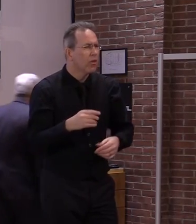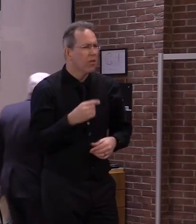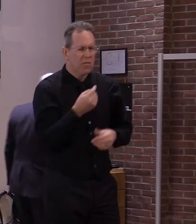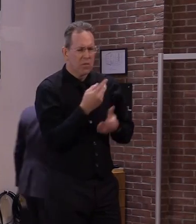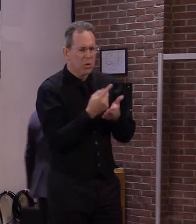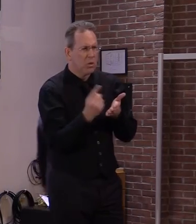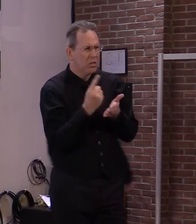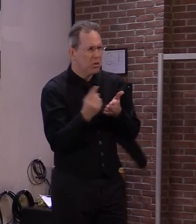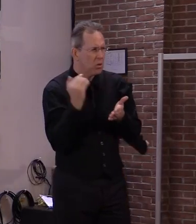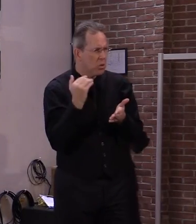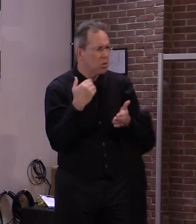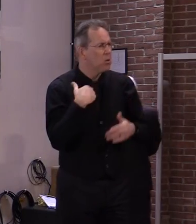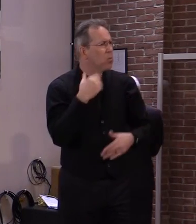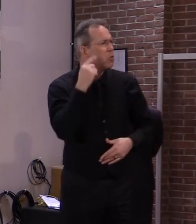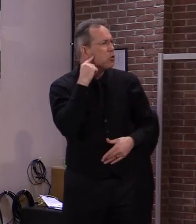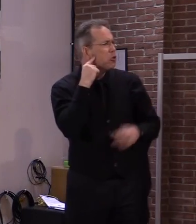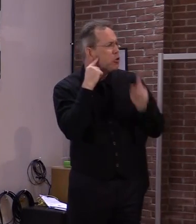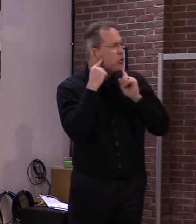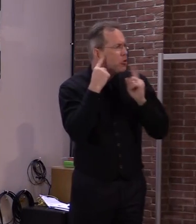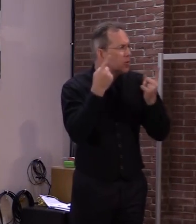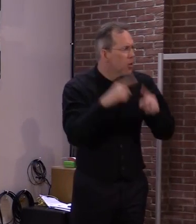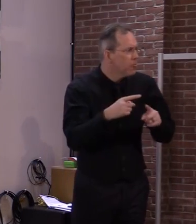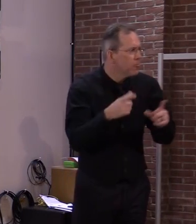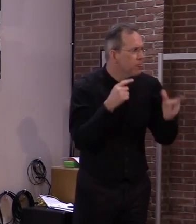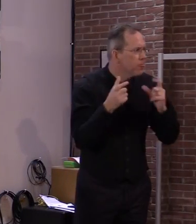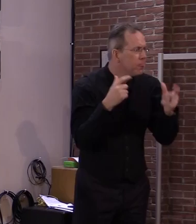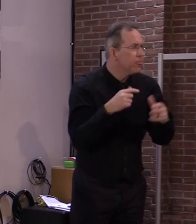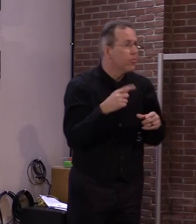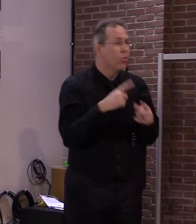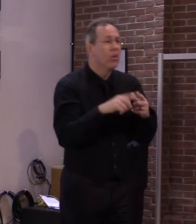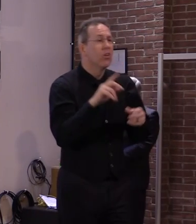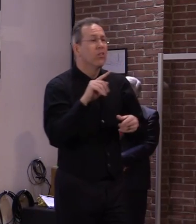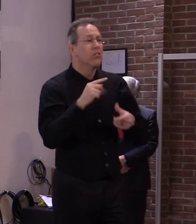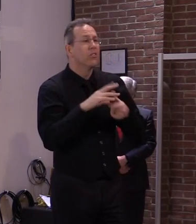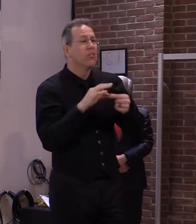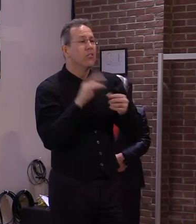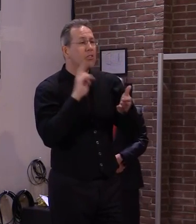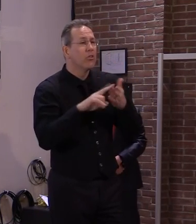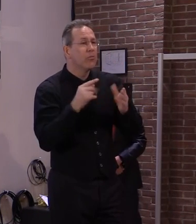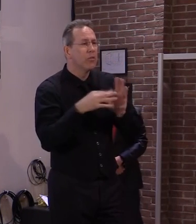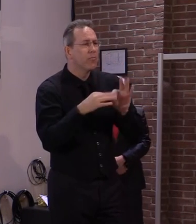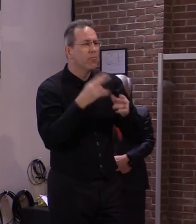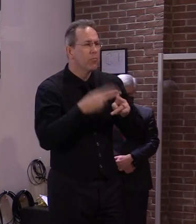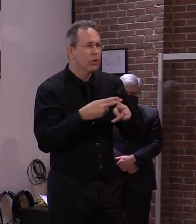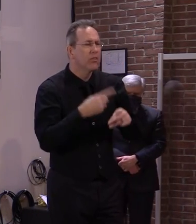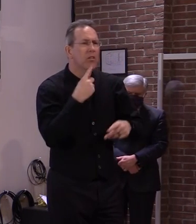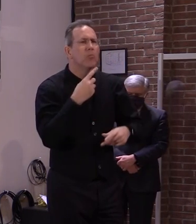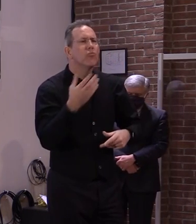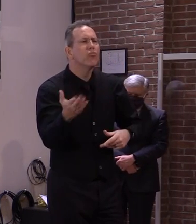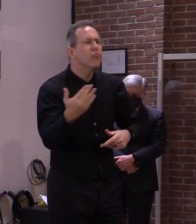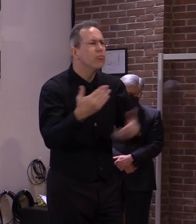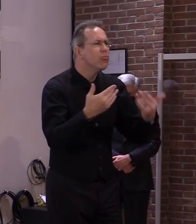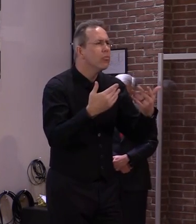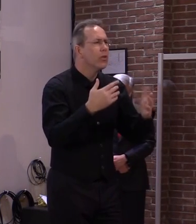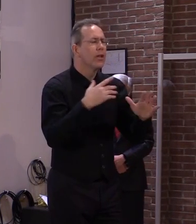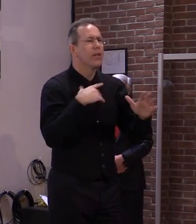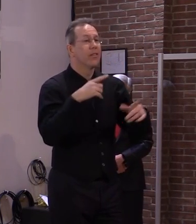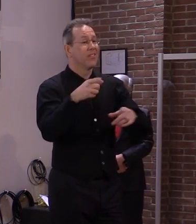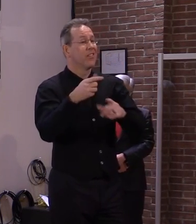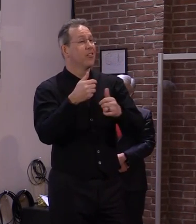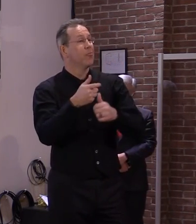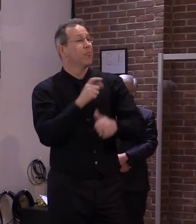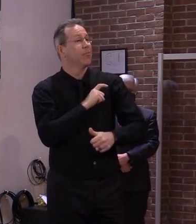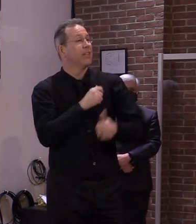as the secretary rightfully pointed out, the definition of who can get the vaccine in the first response community to include the state